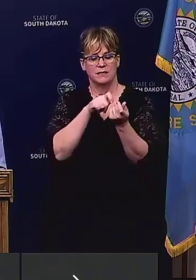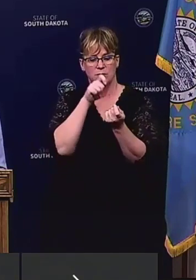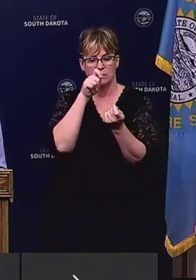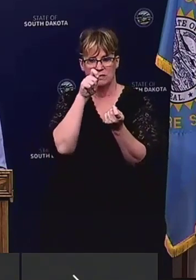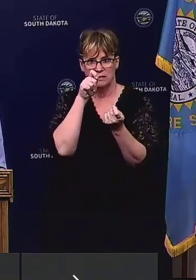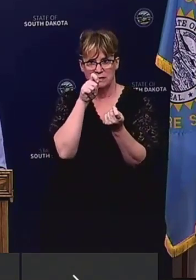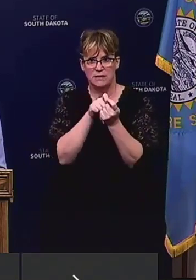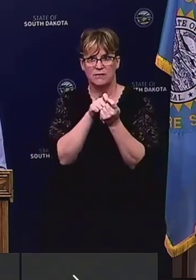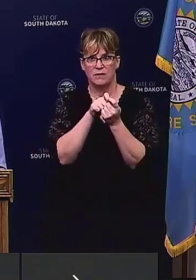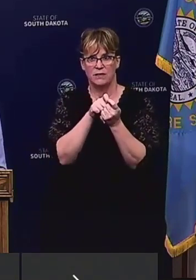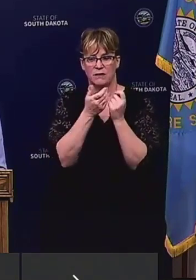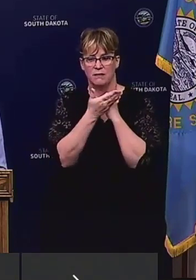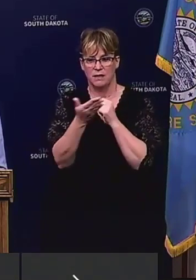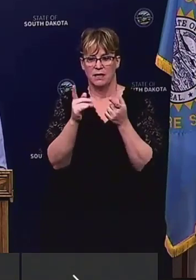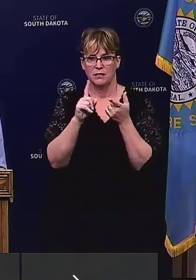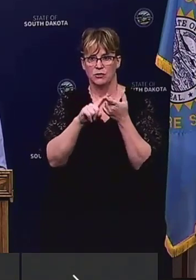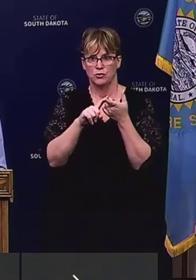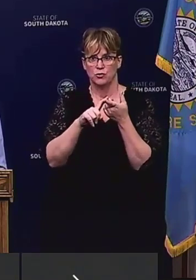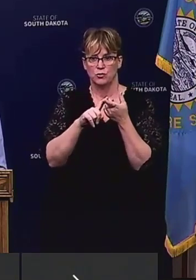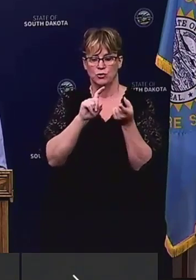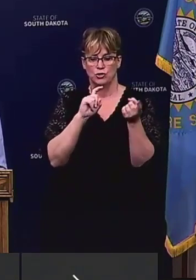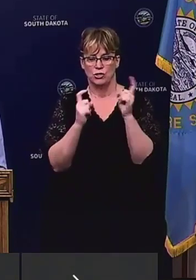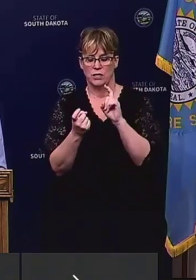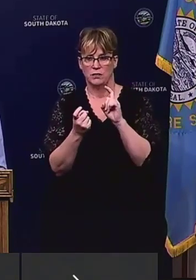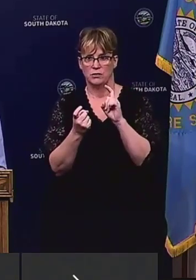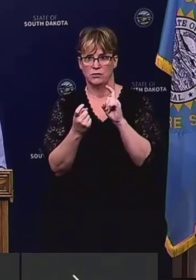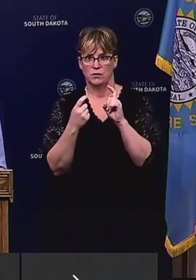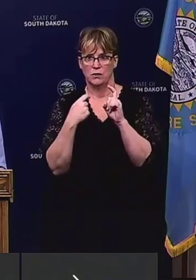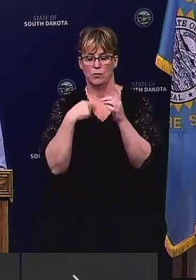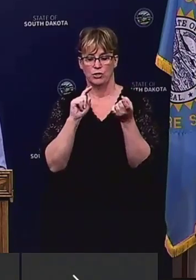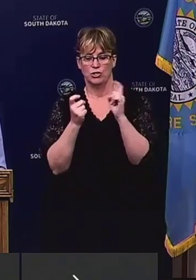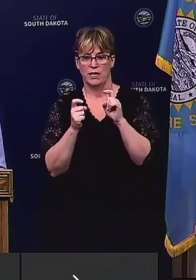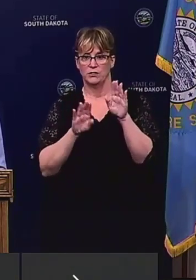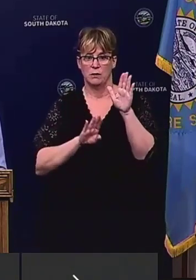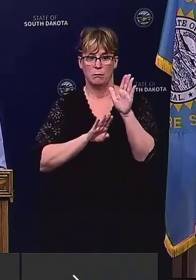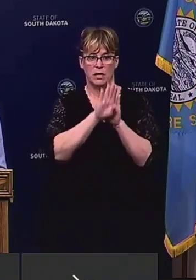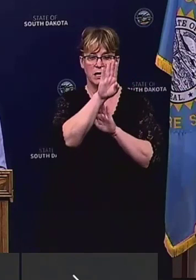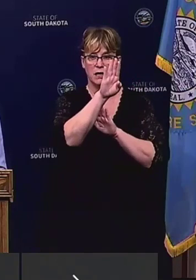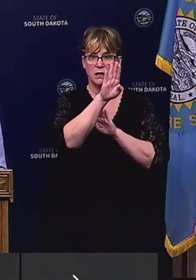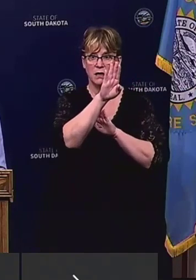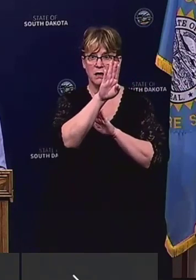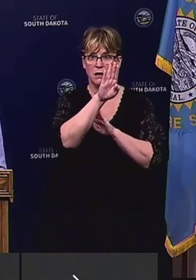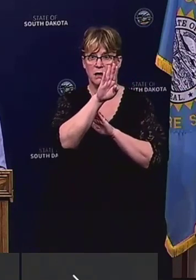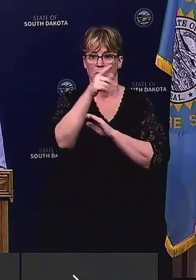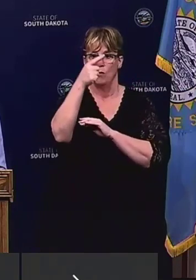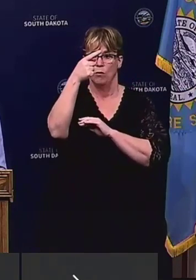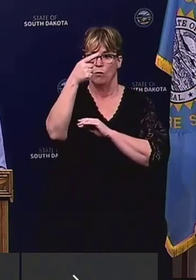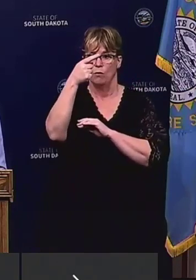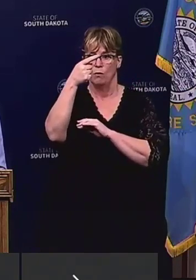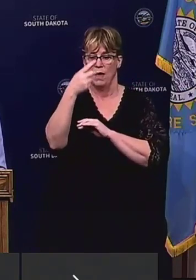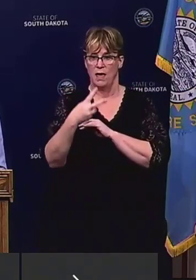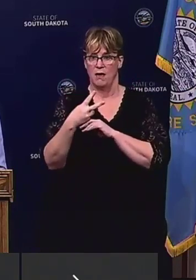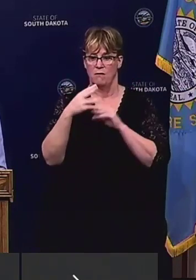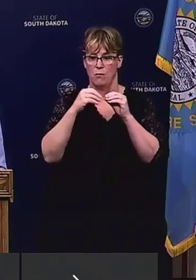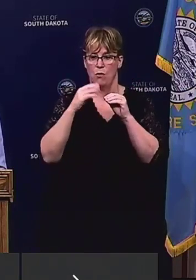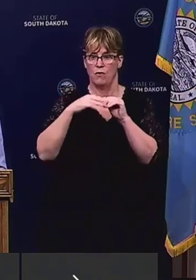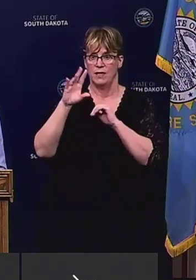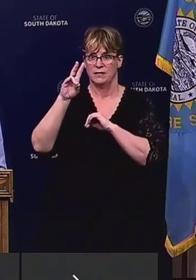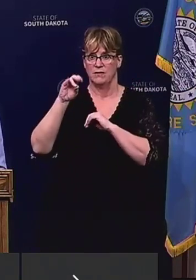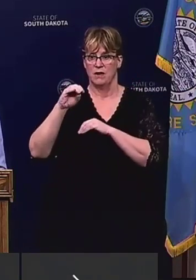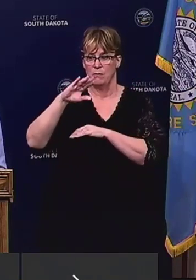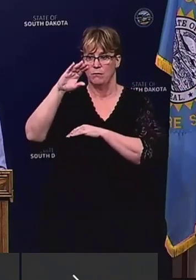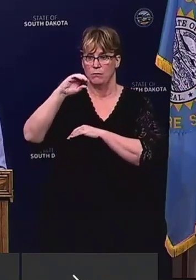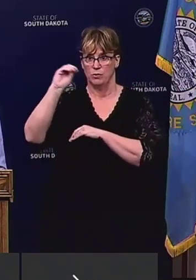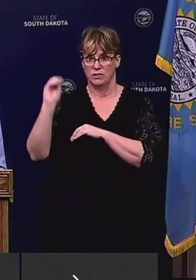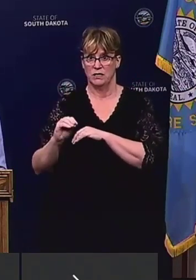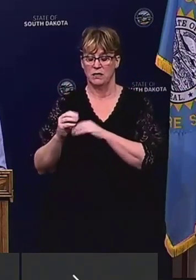steps to alter our path. We pushed our peak off into the future, and we cut it by more than 75%. And today,